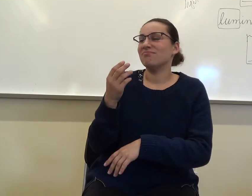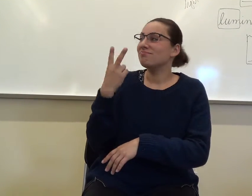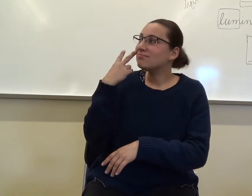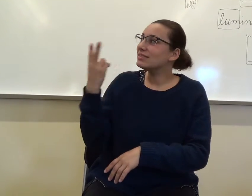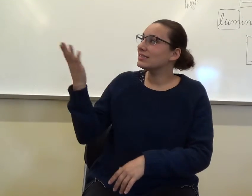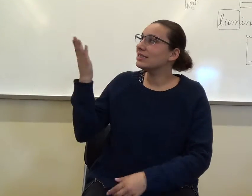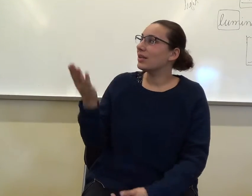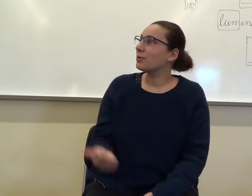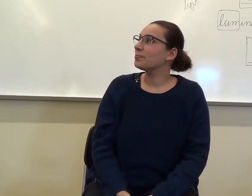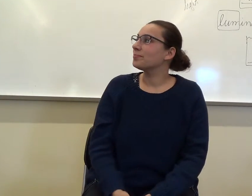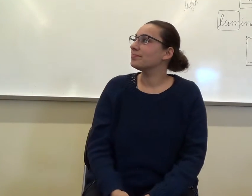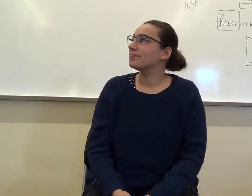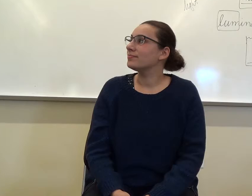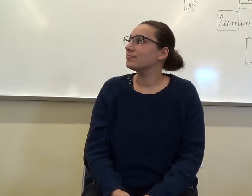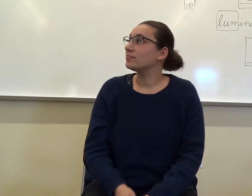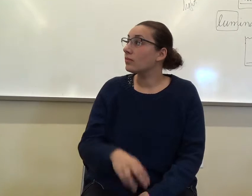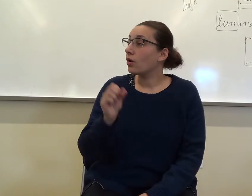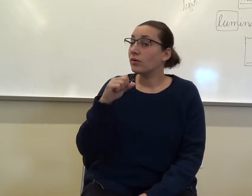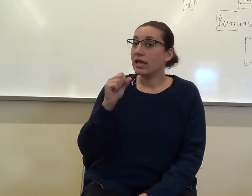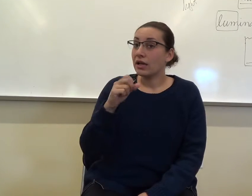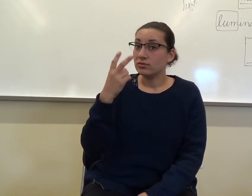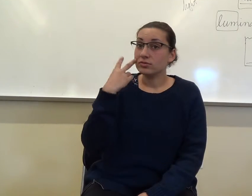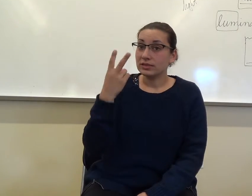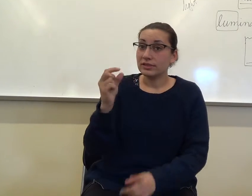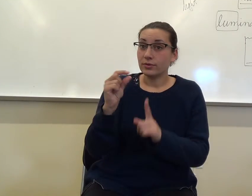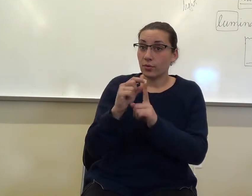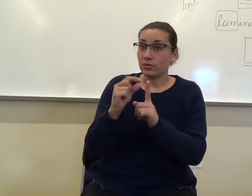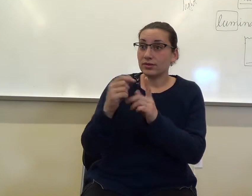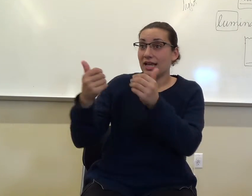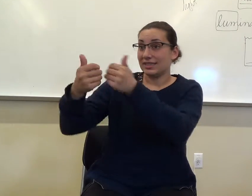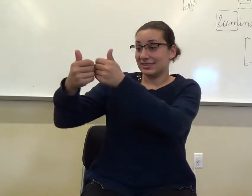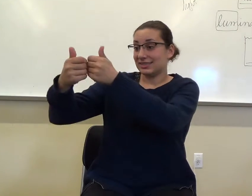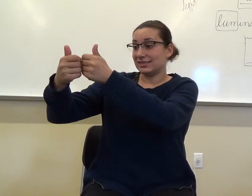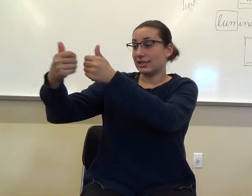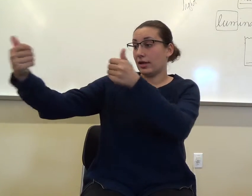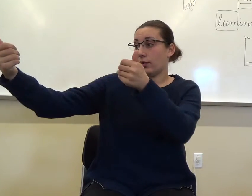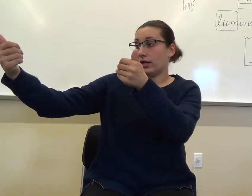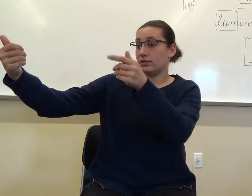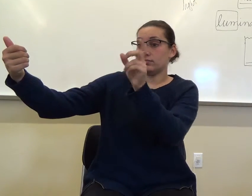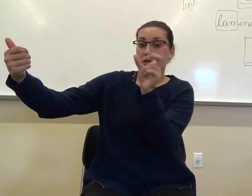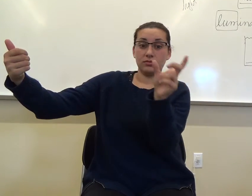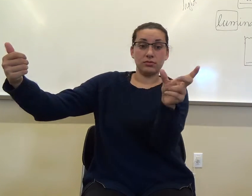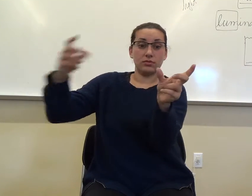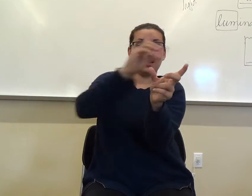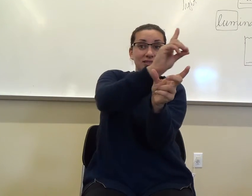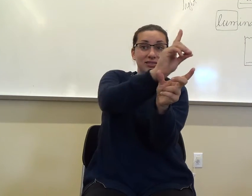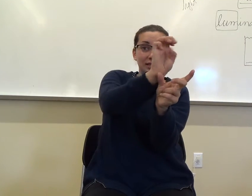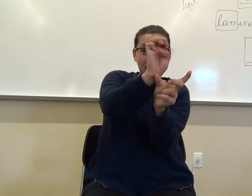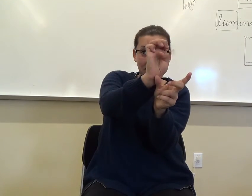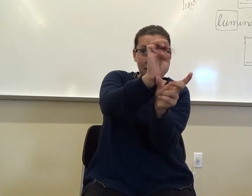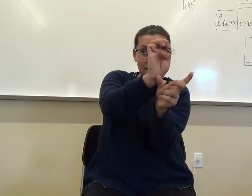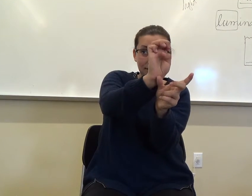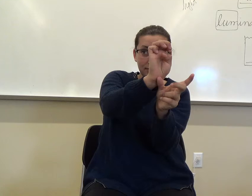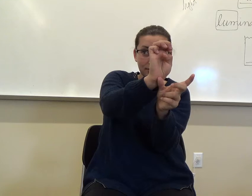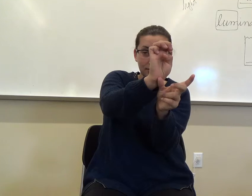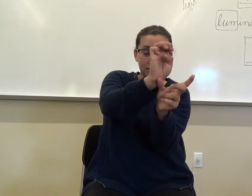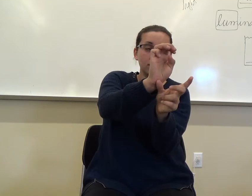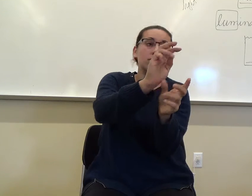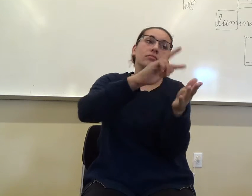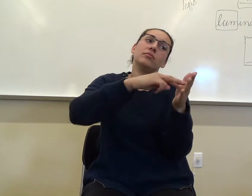point. Oh yeah, recognize segregation, but desegregation, and then again, check it with